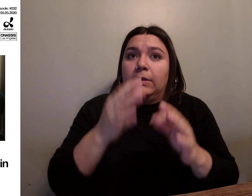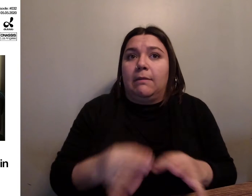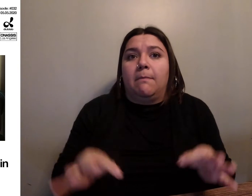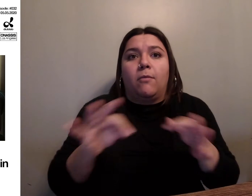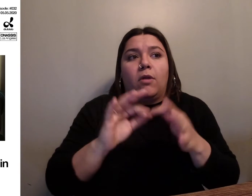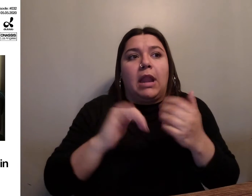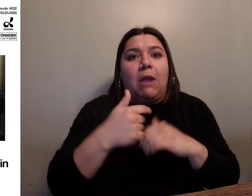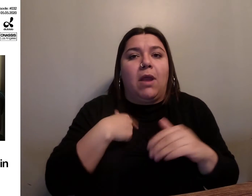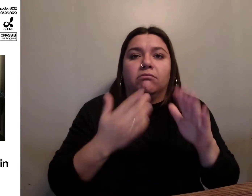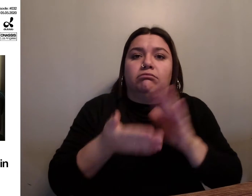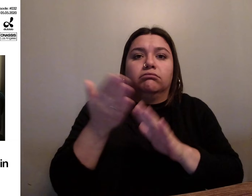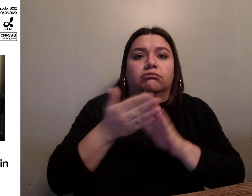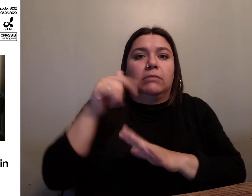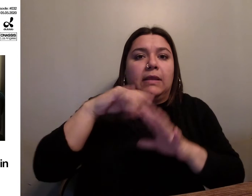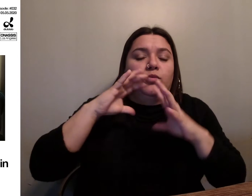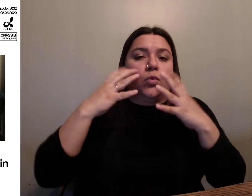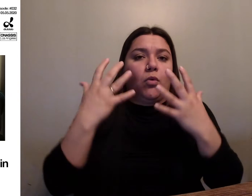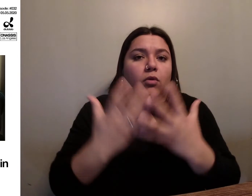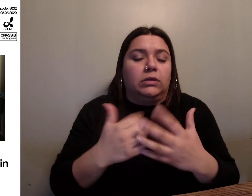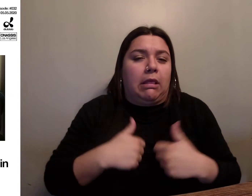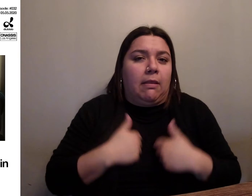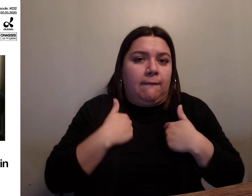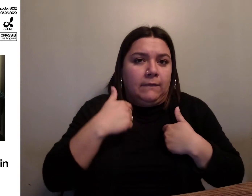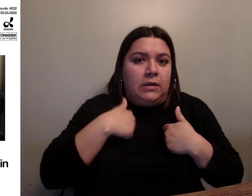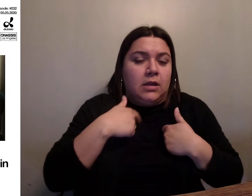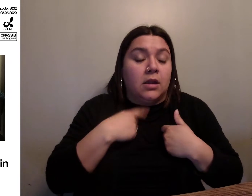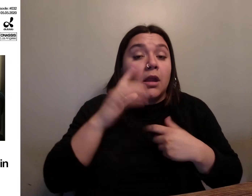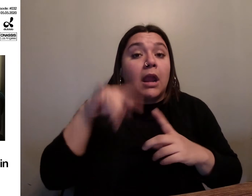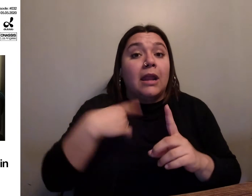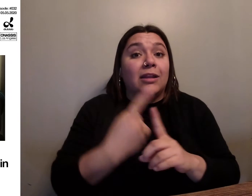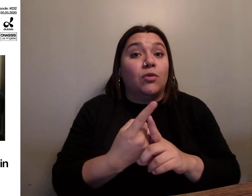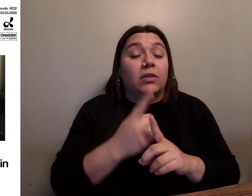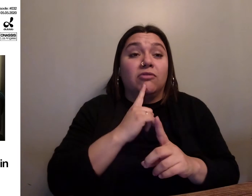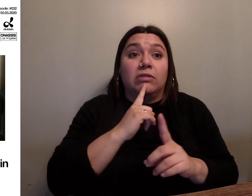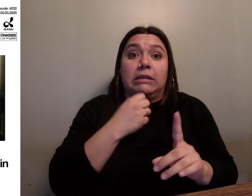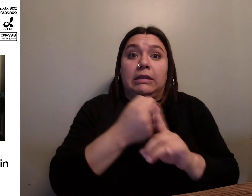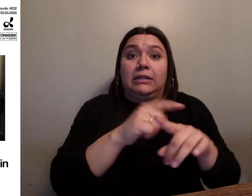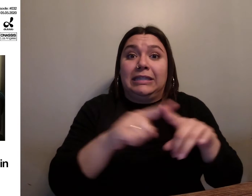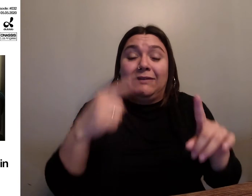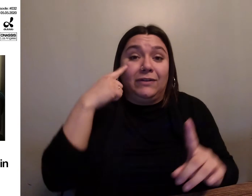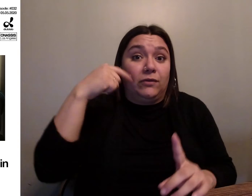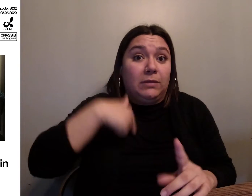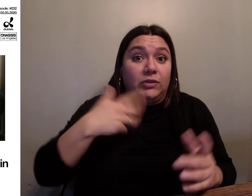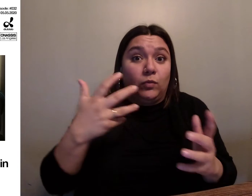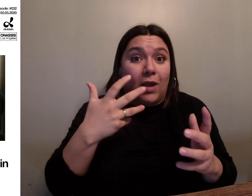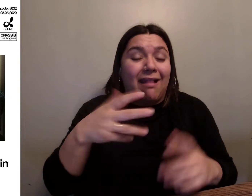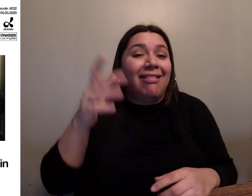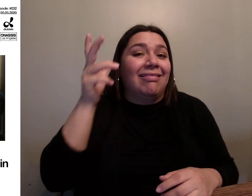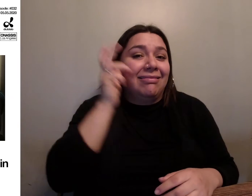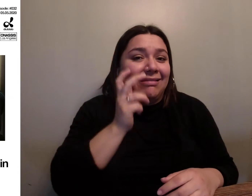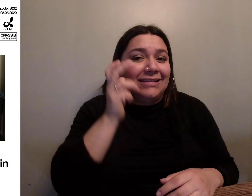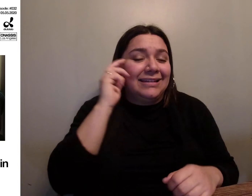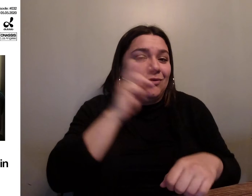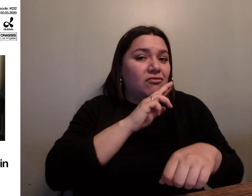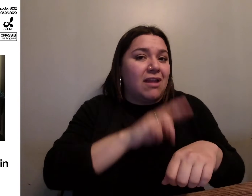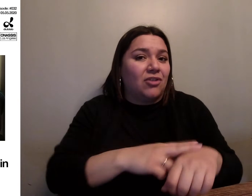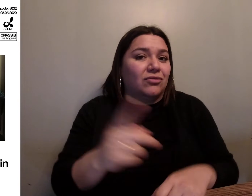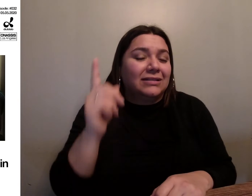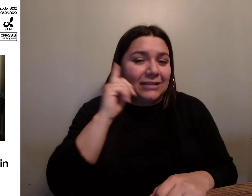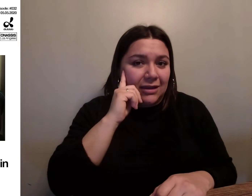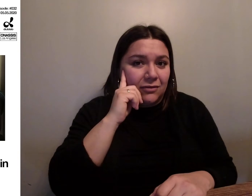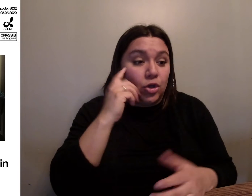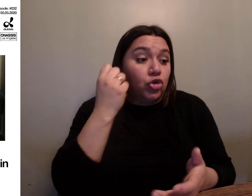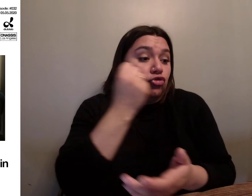made a difference to me is listening to natural sound. Drugs didn't do it, no medication,